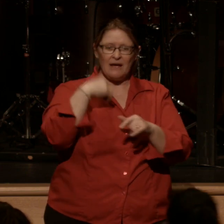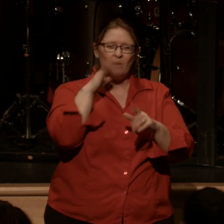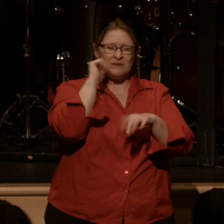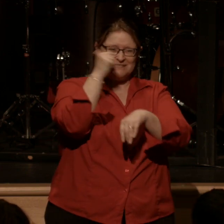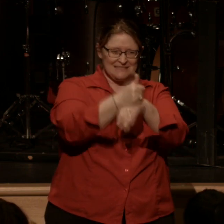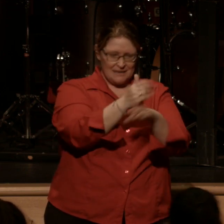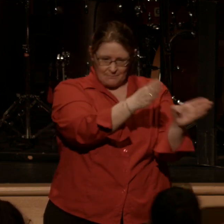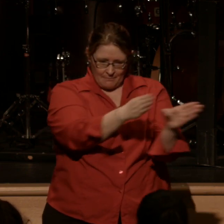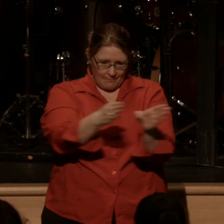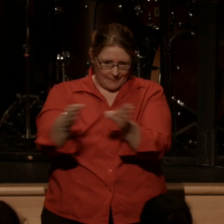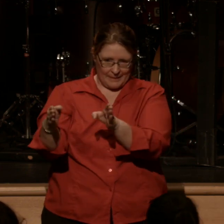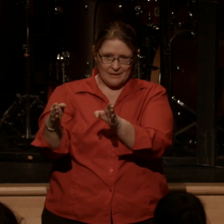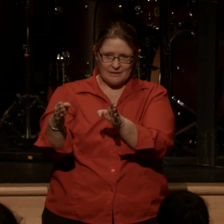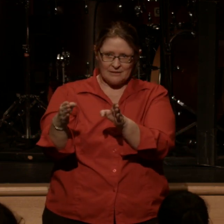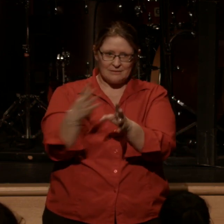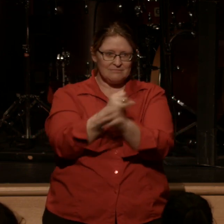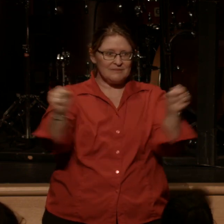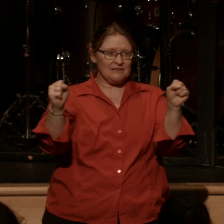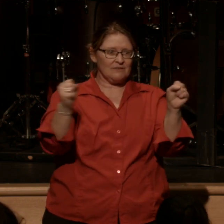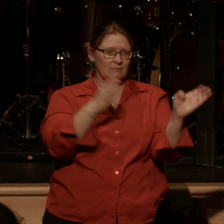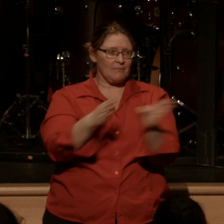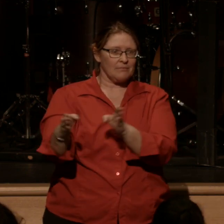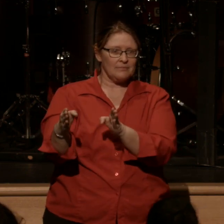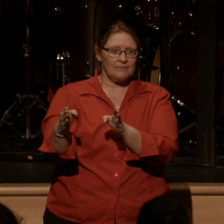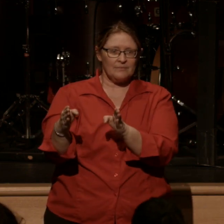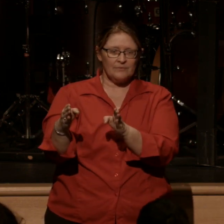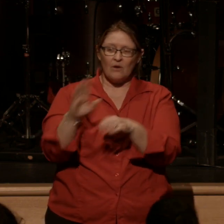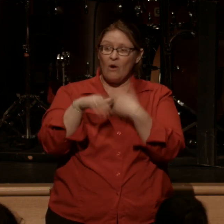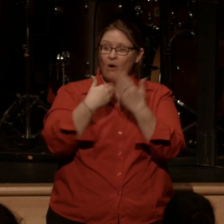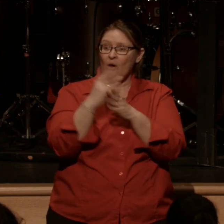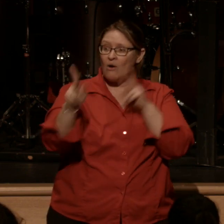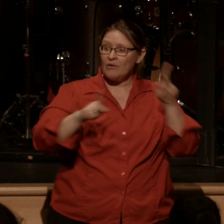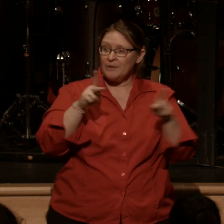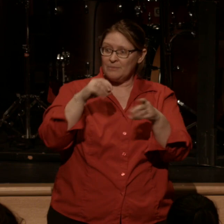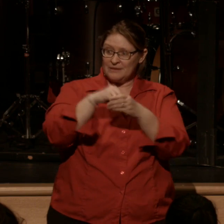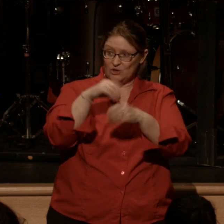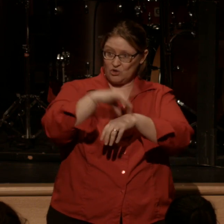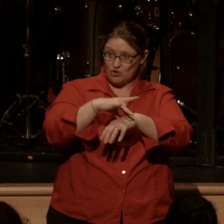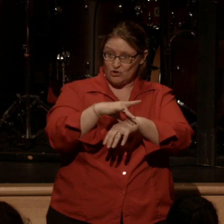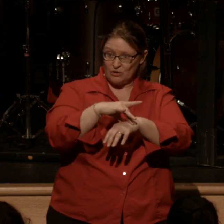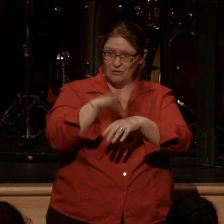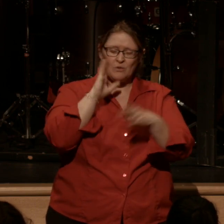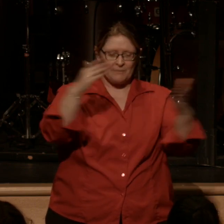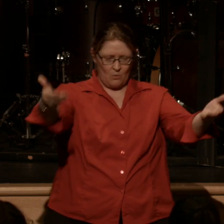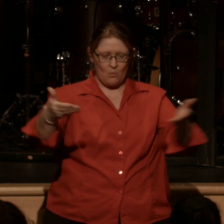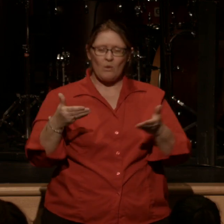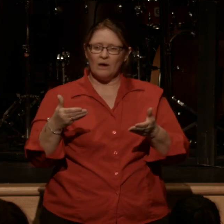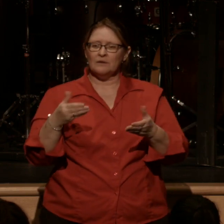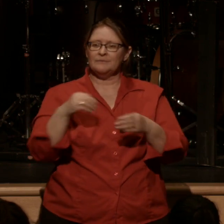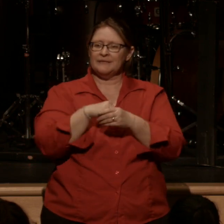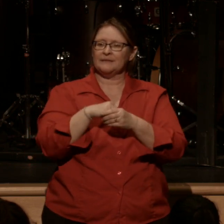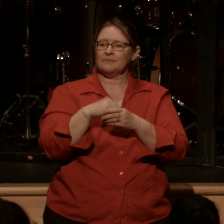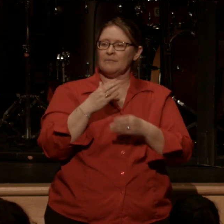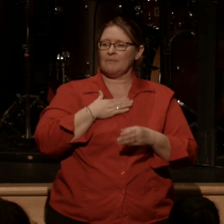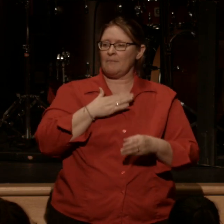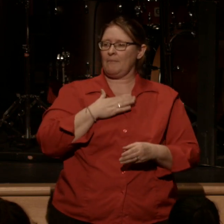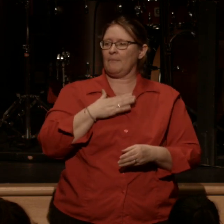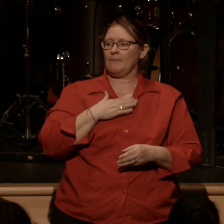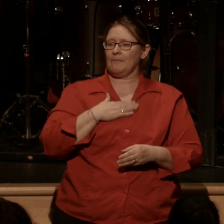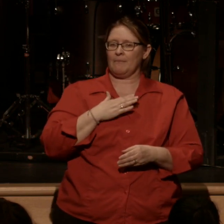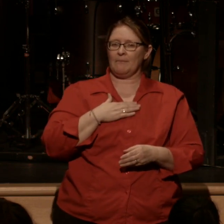in motion, a rescue plan, where all the peoples of the earth would be welcomed into